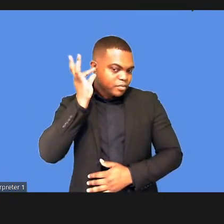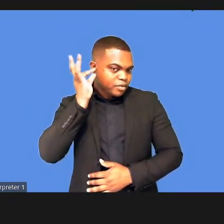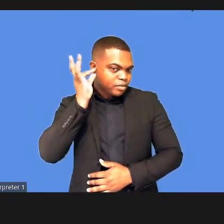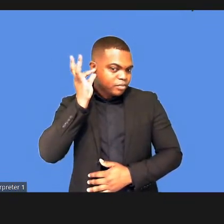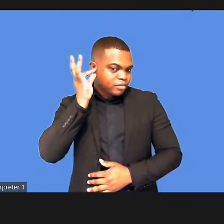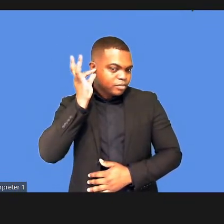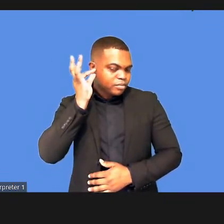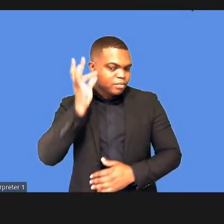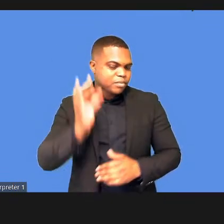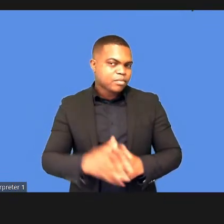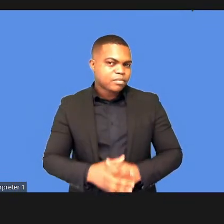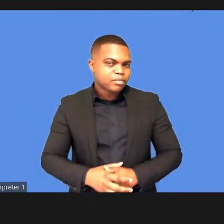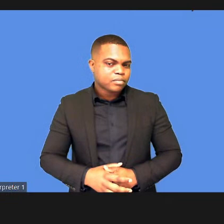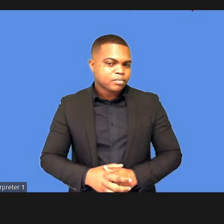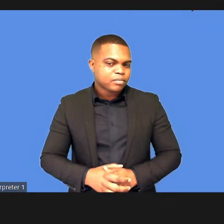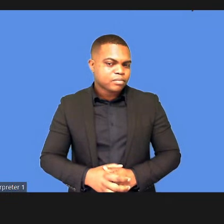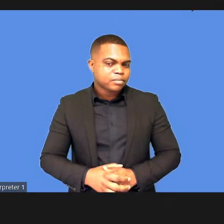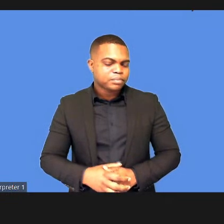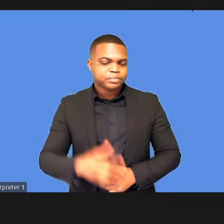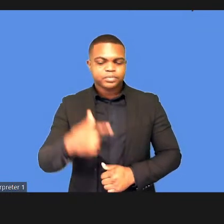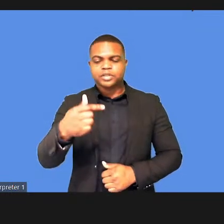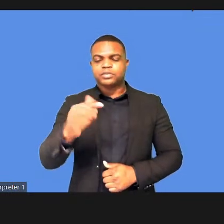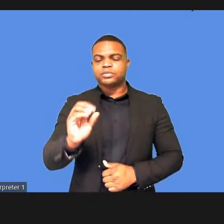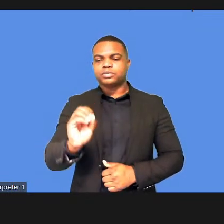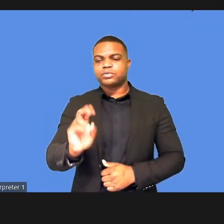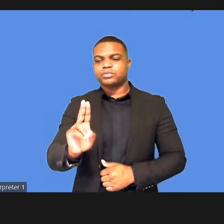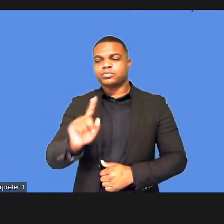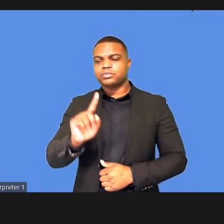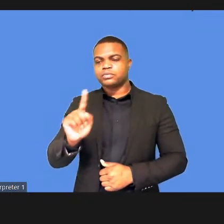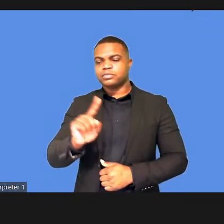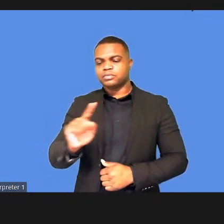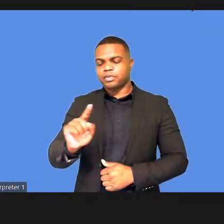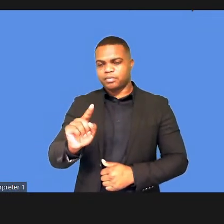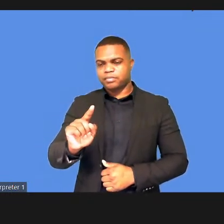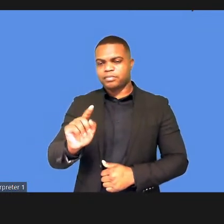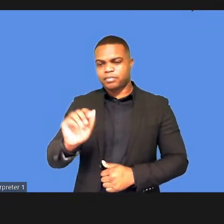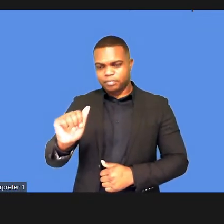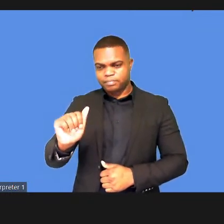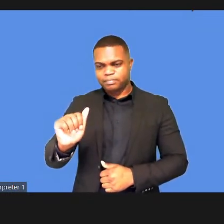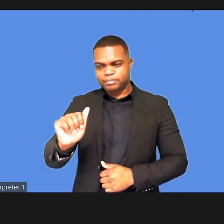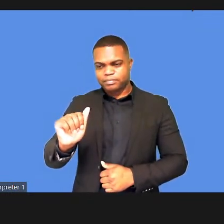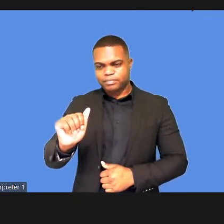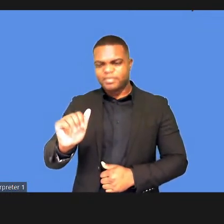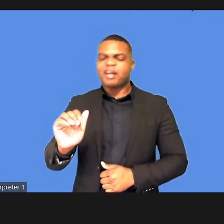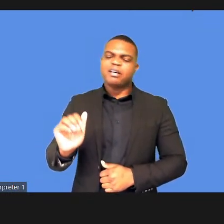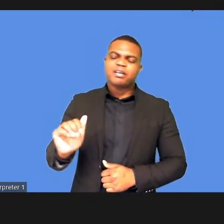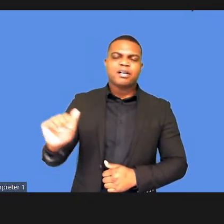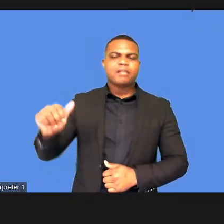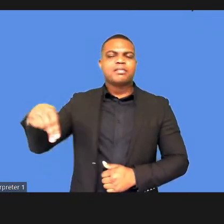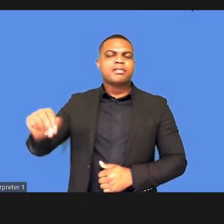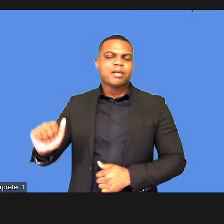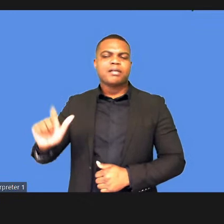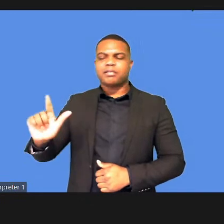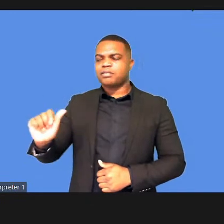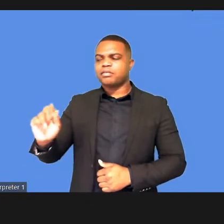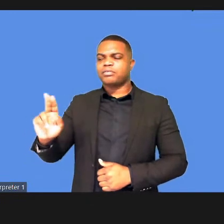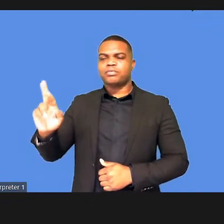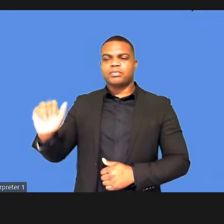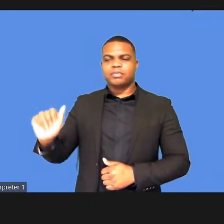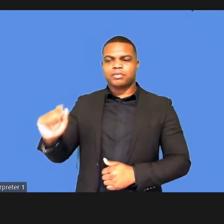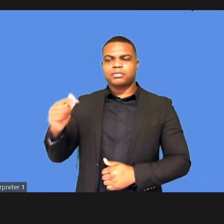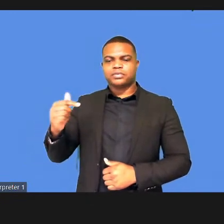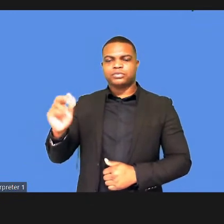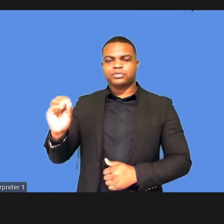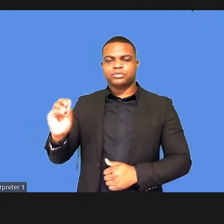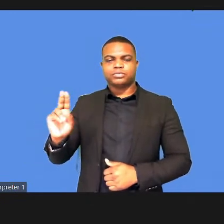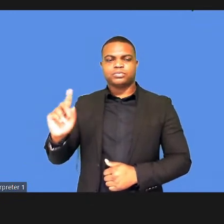UN Resident Coordinator at Interim and the FAO Resident Representative. She will be joining us virtually